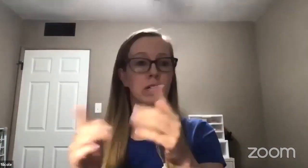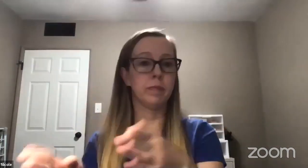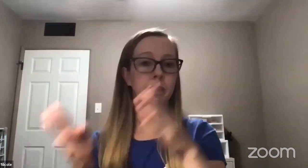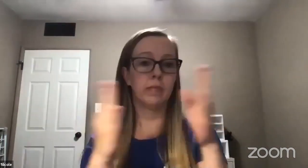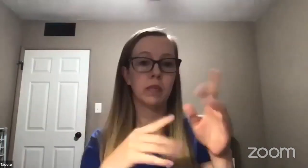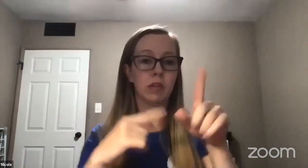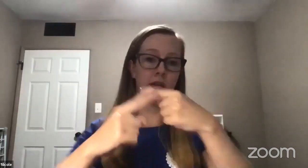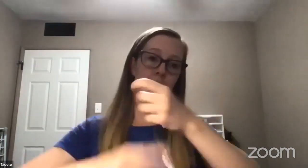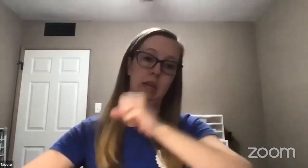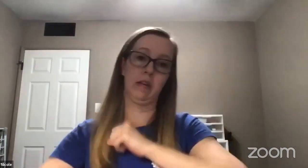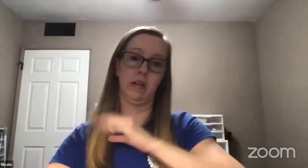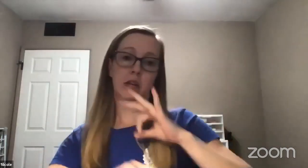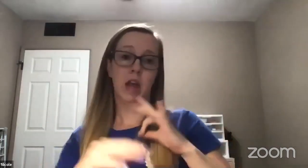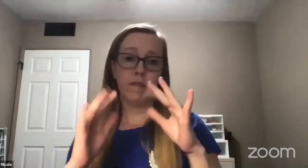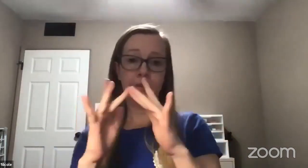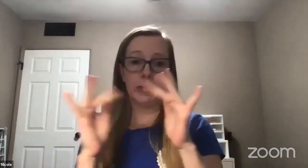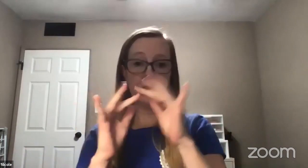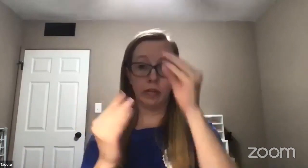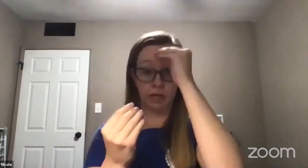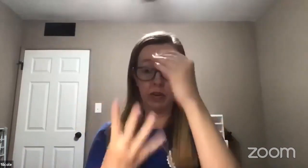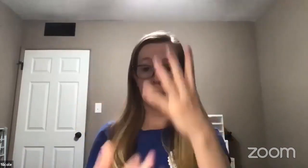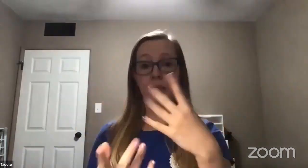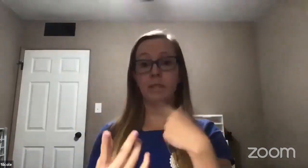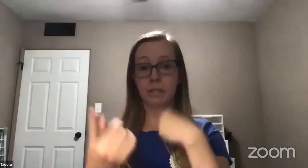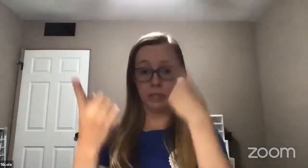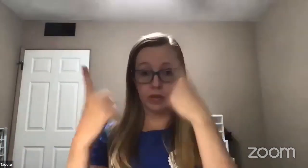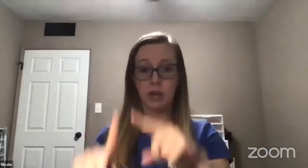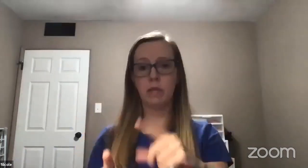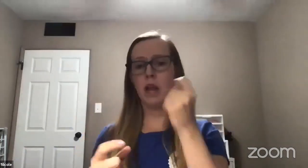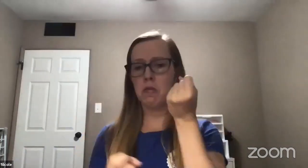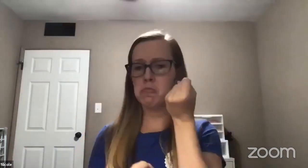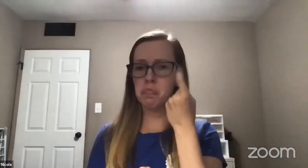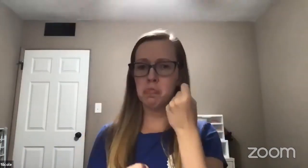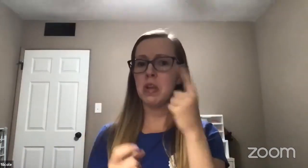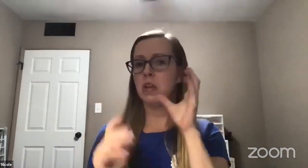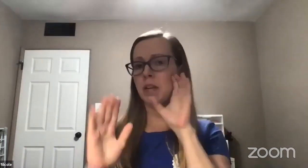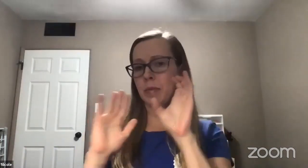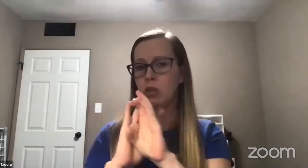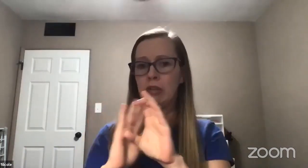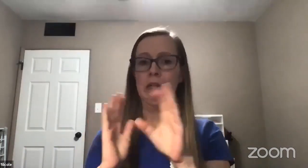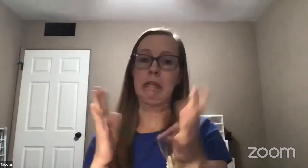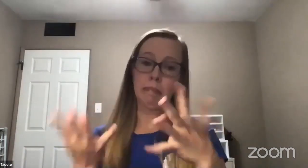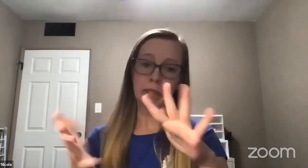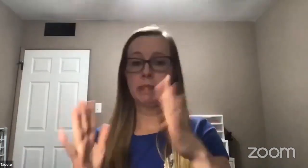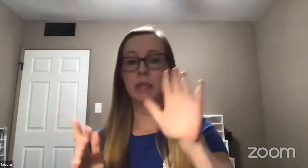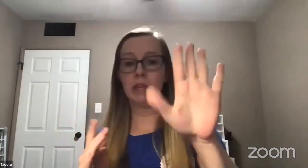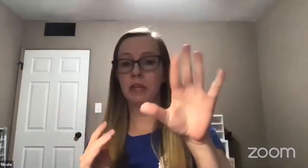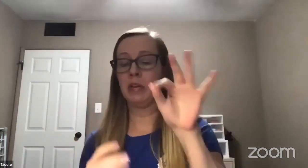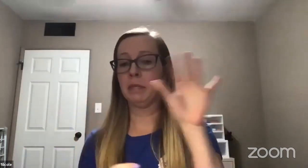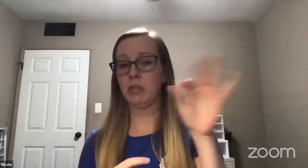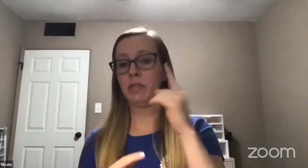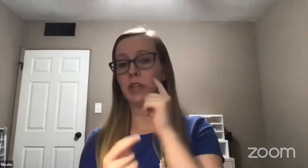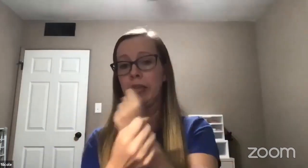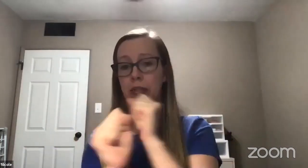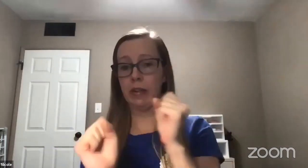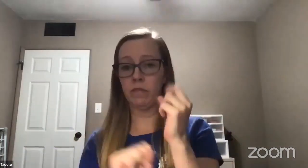closely. Also, staff contact information, I would agree that pictures